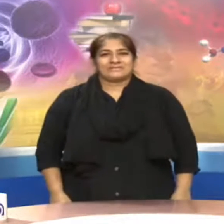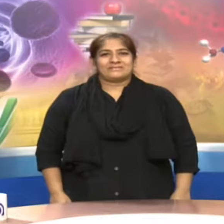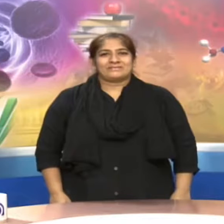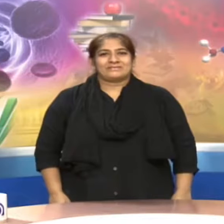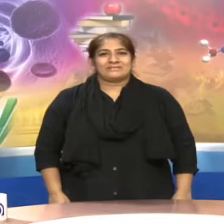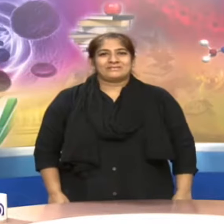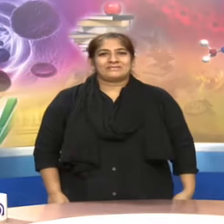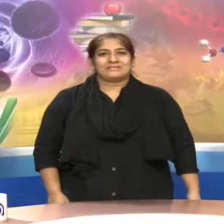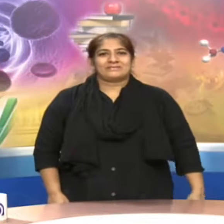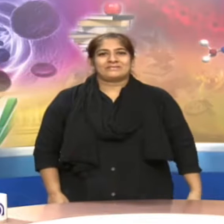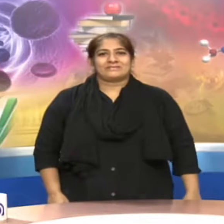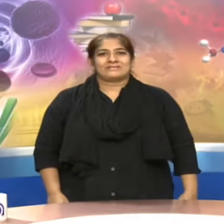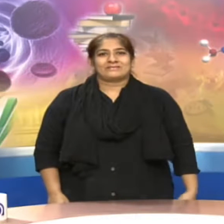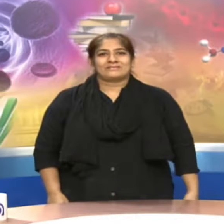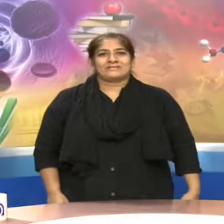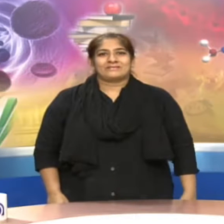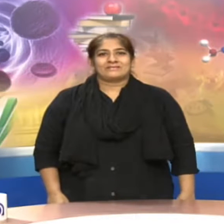And also our performance increases.